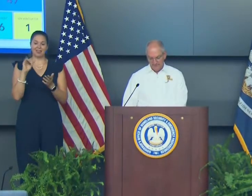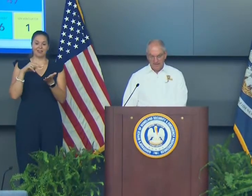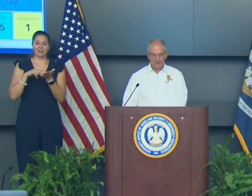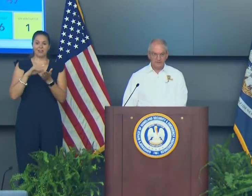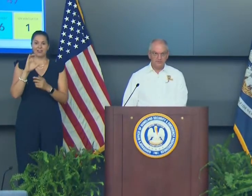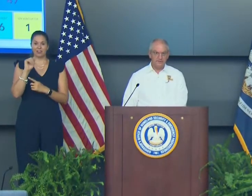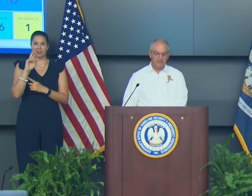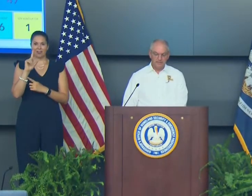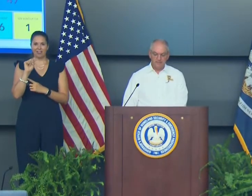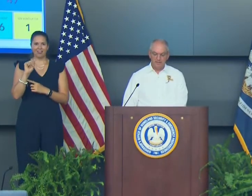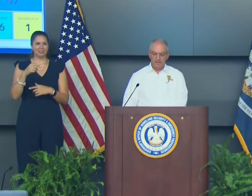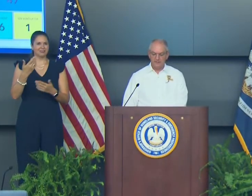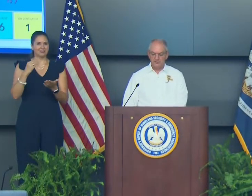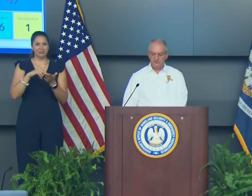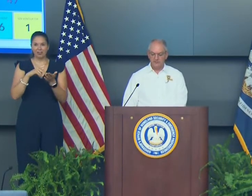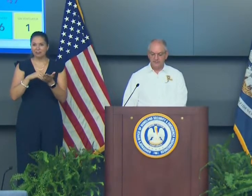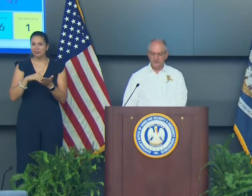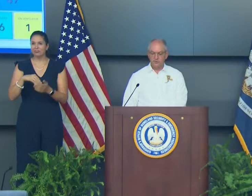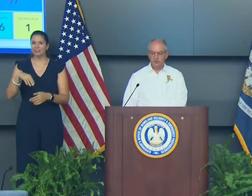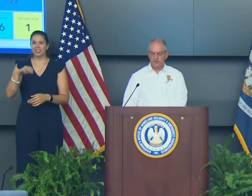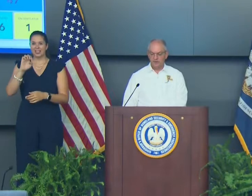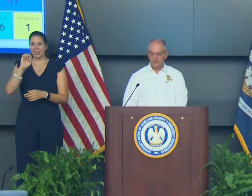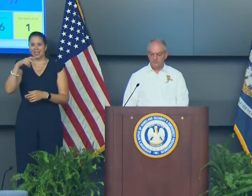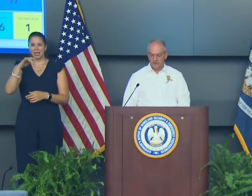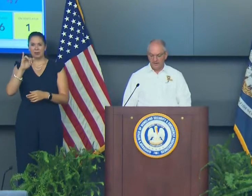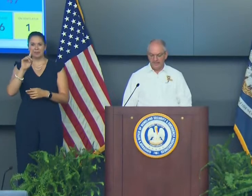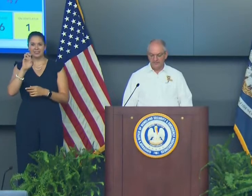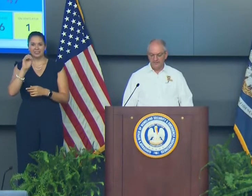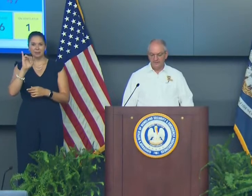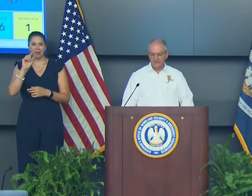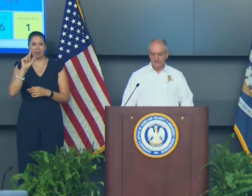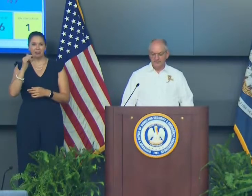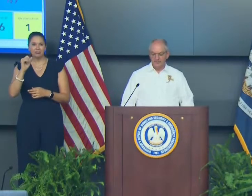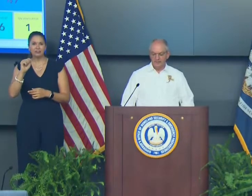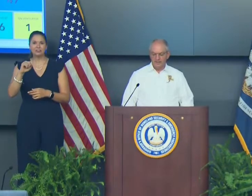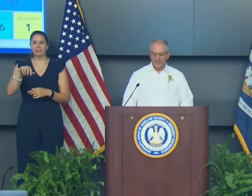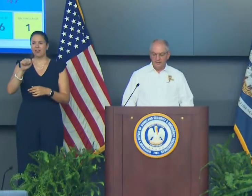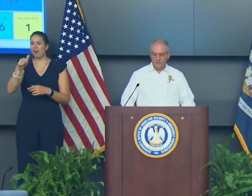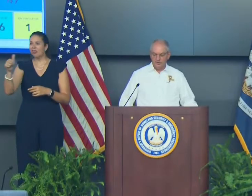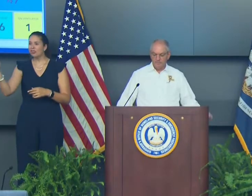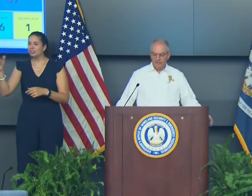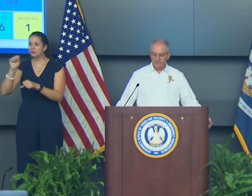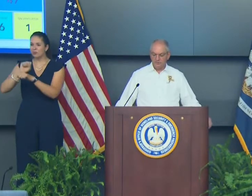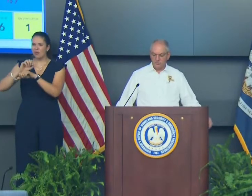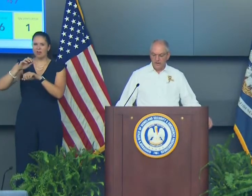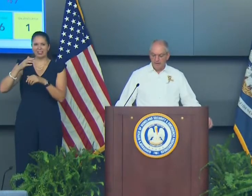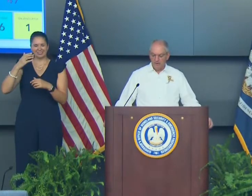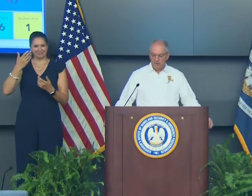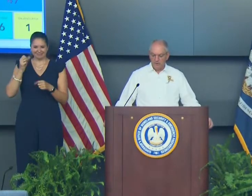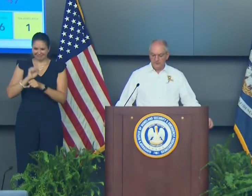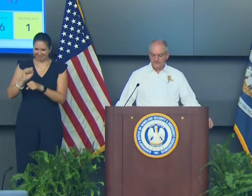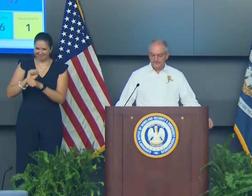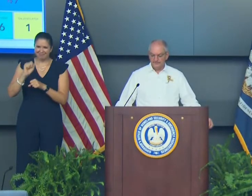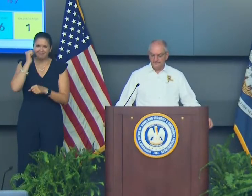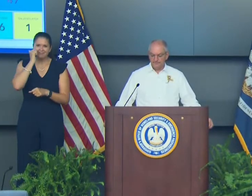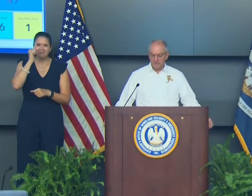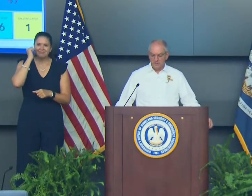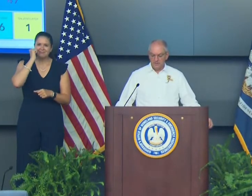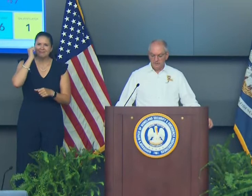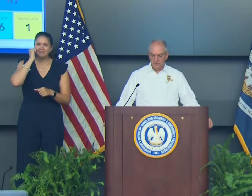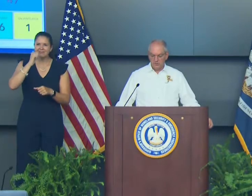Carla, doctors, epidemiologists, and others working on the front lines who can best describe how